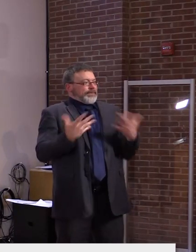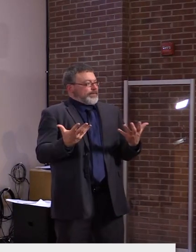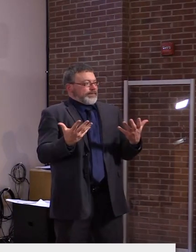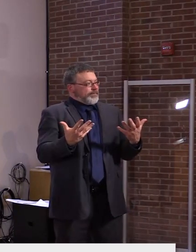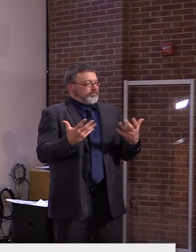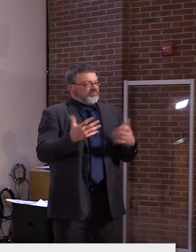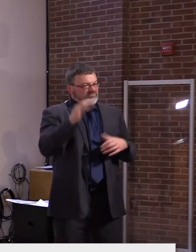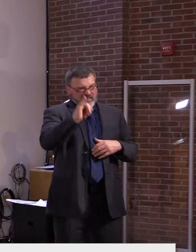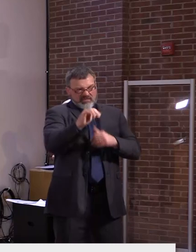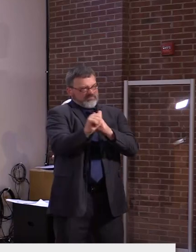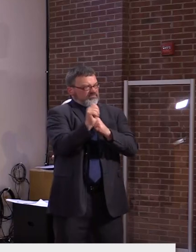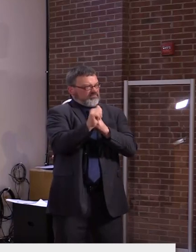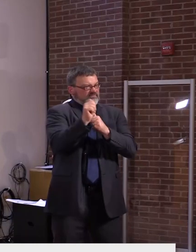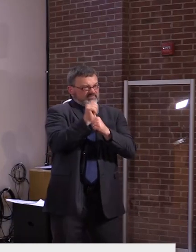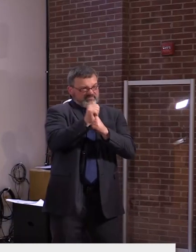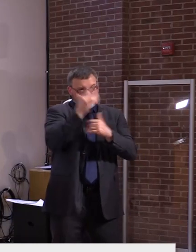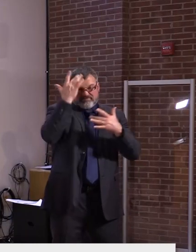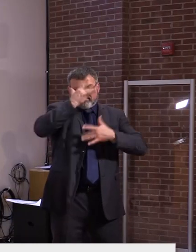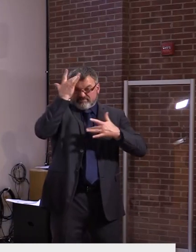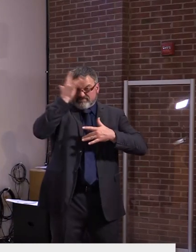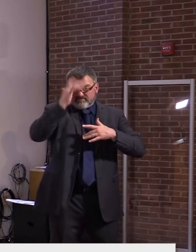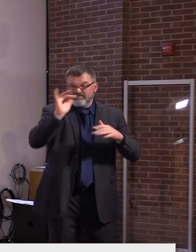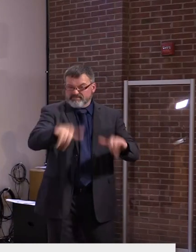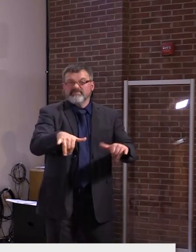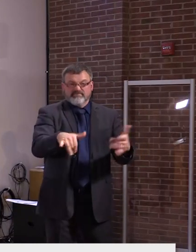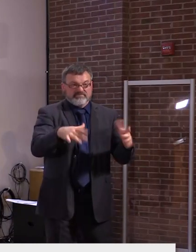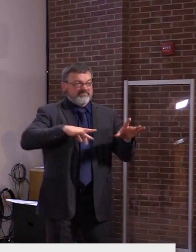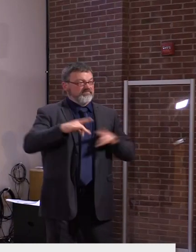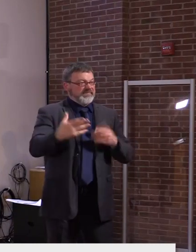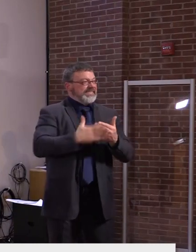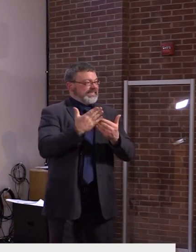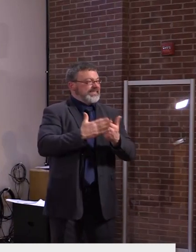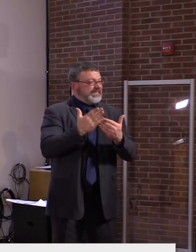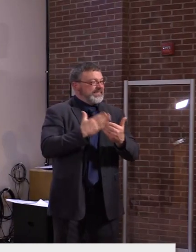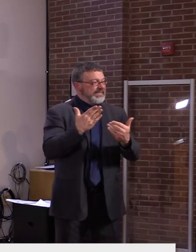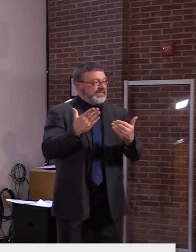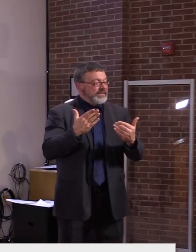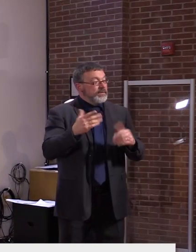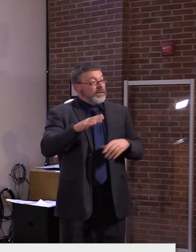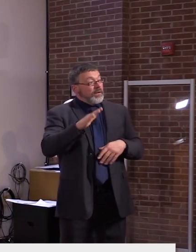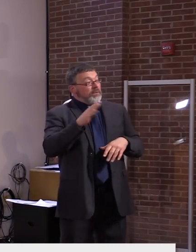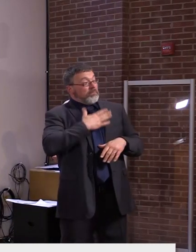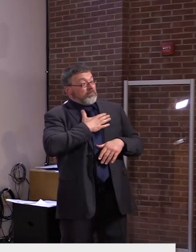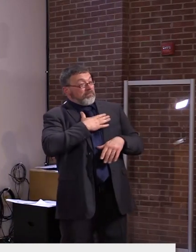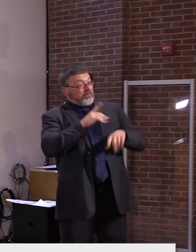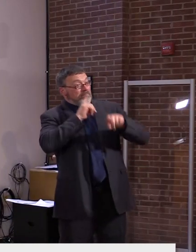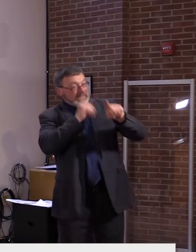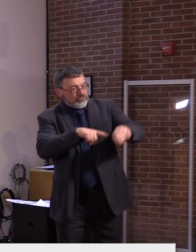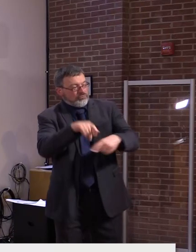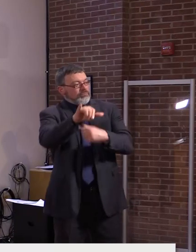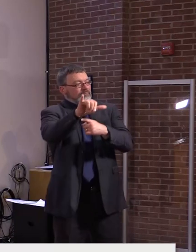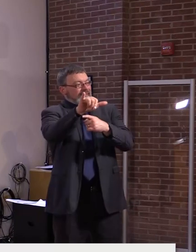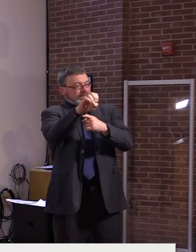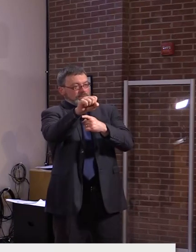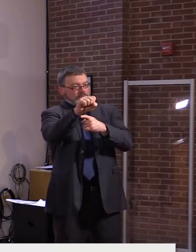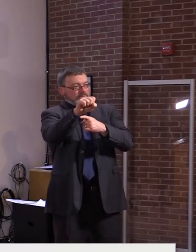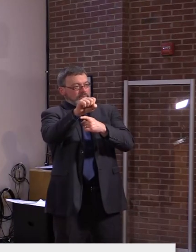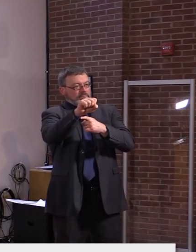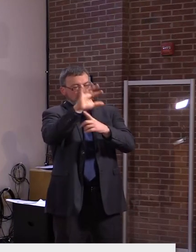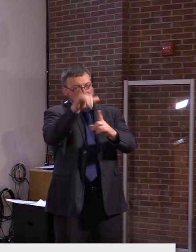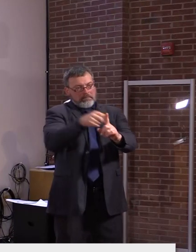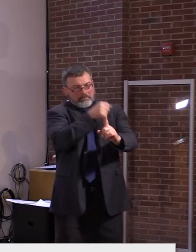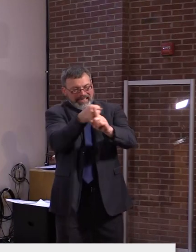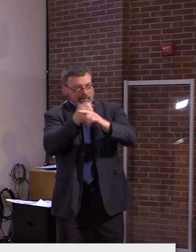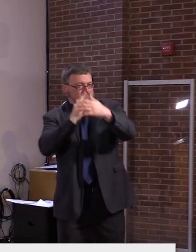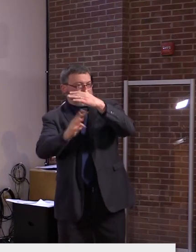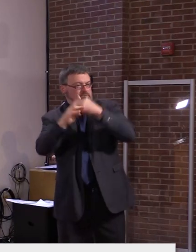the illness. And so, yes, the answer to your question is it does drive hospitalizations and death if you